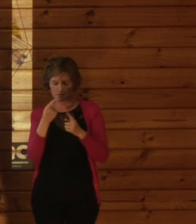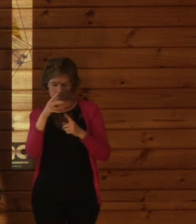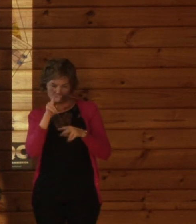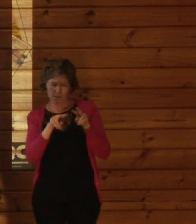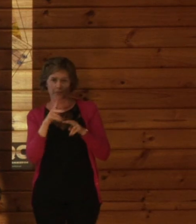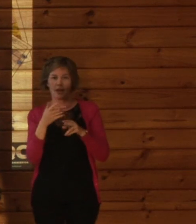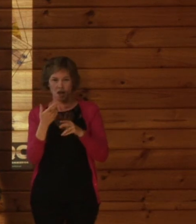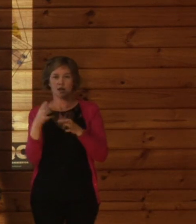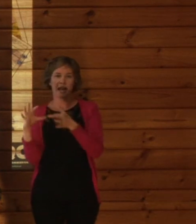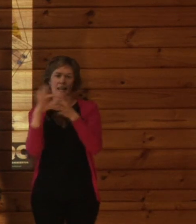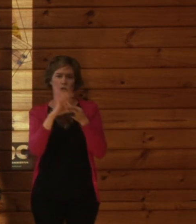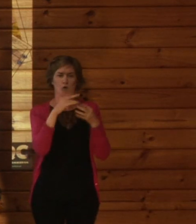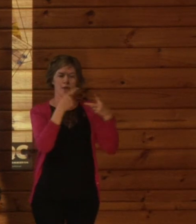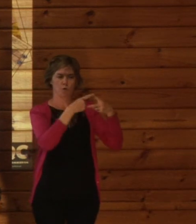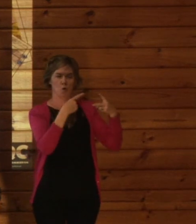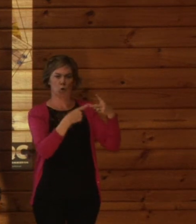change?